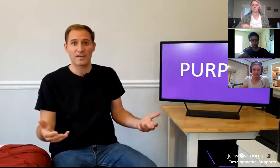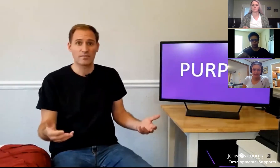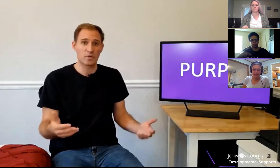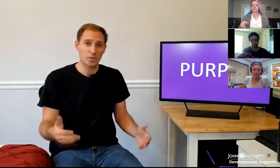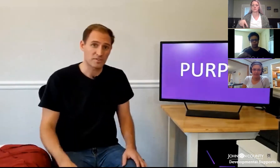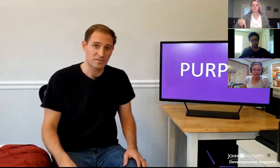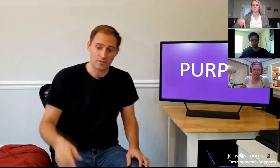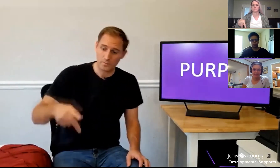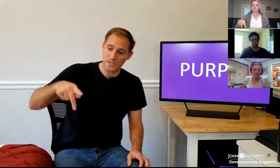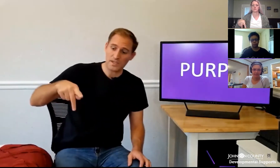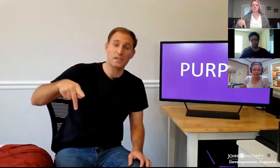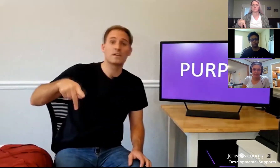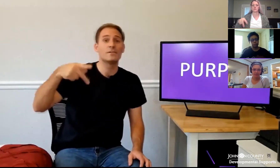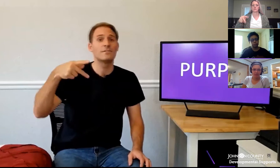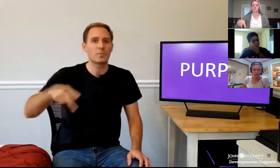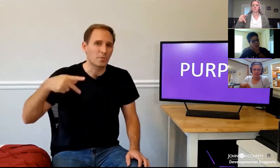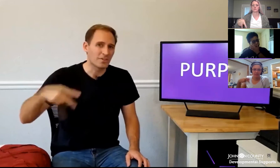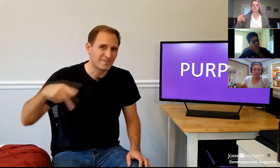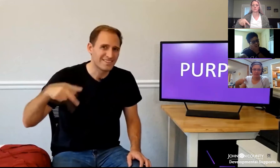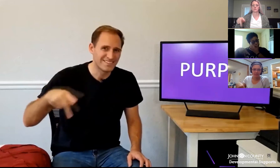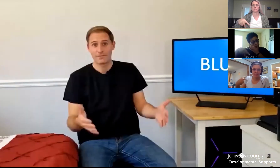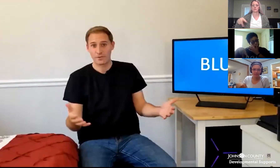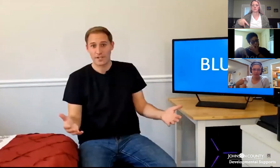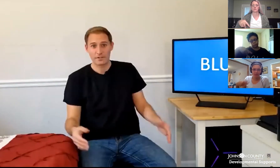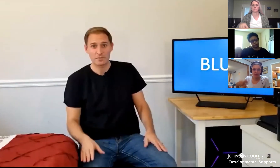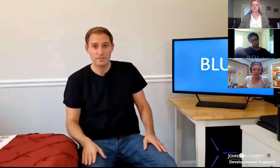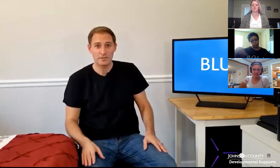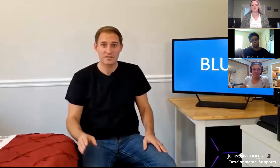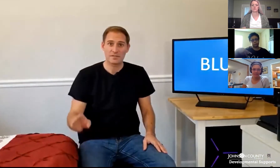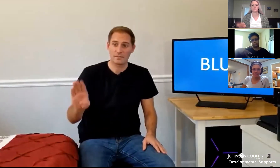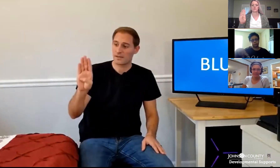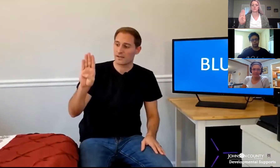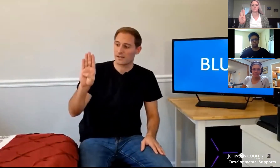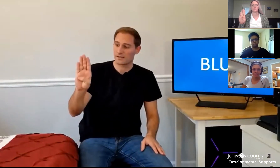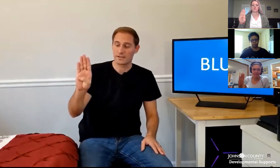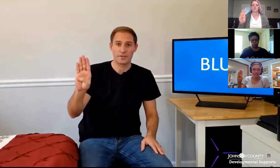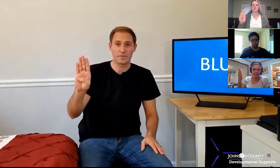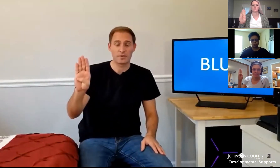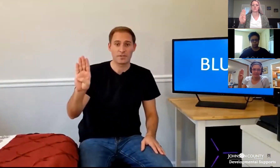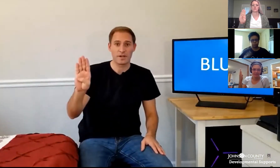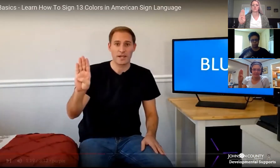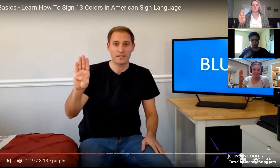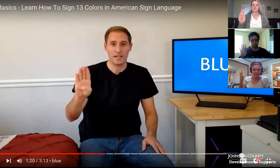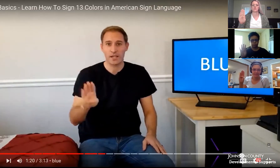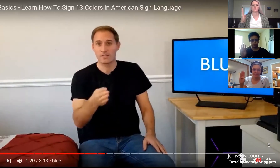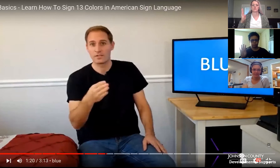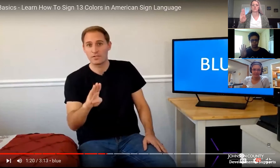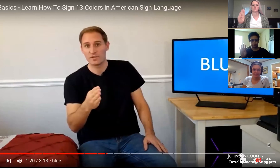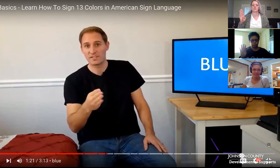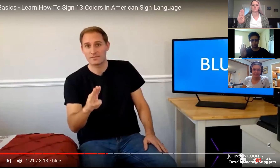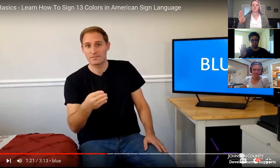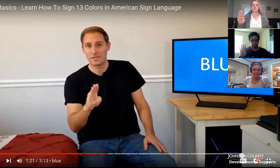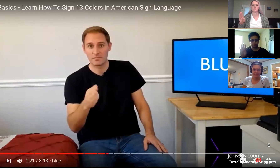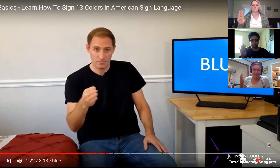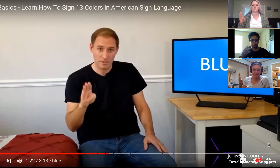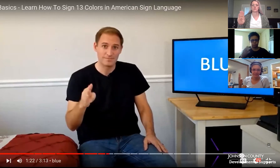next we have purple, so P for purple. For the color blue, you just make the letter B with your hand and you